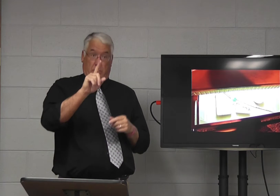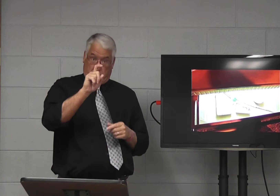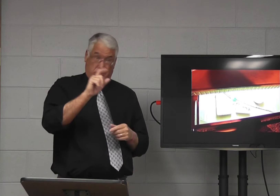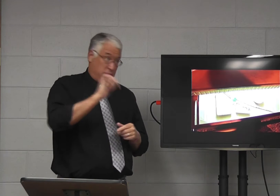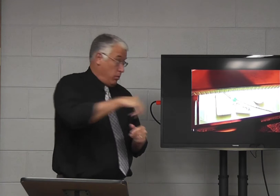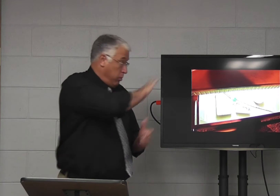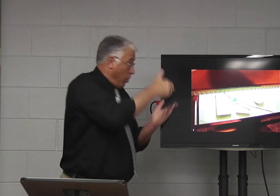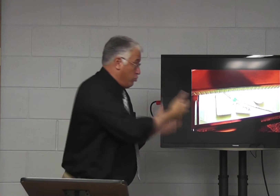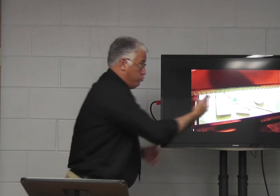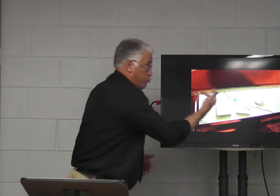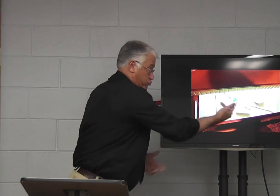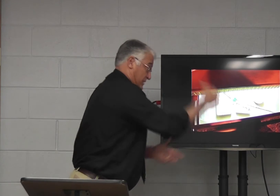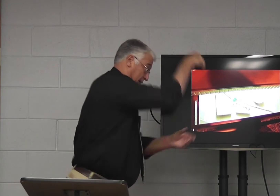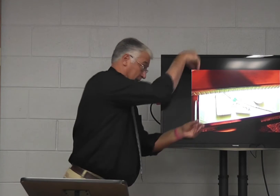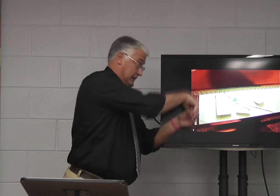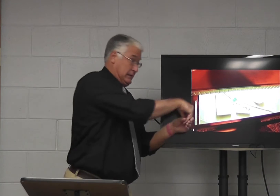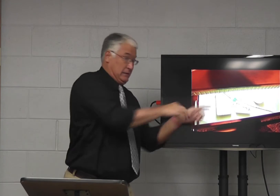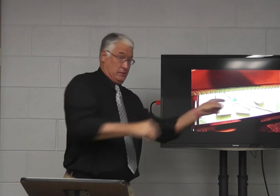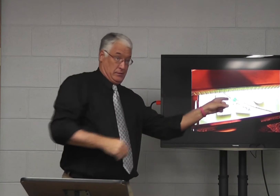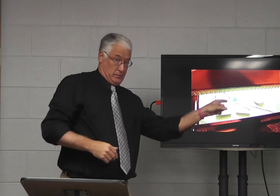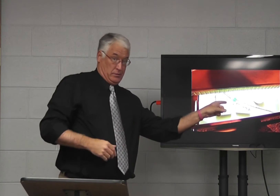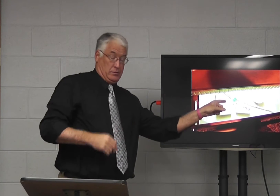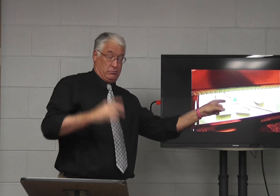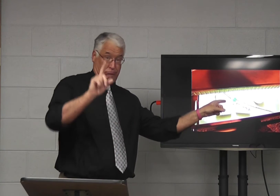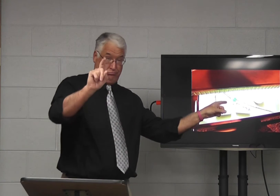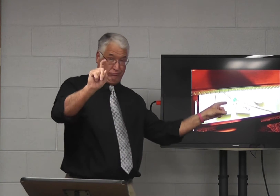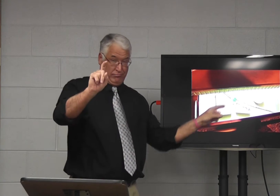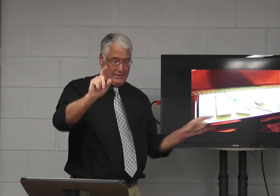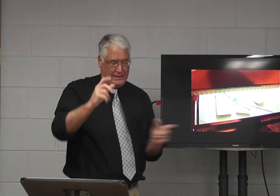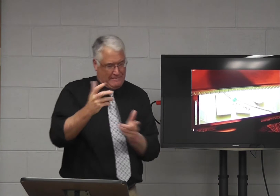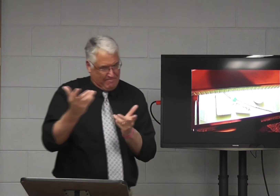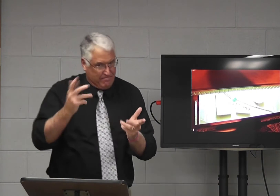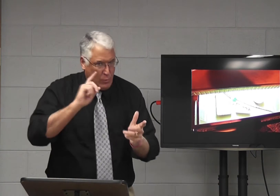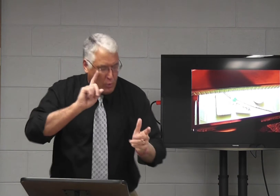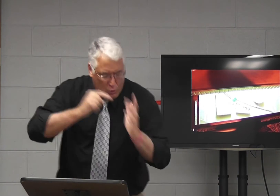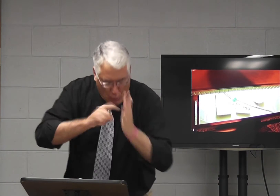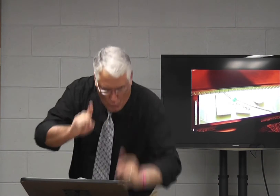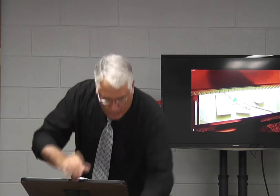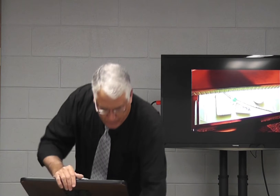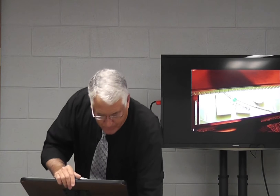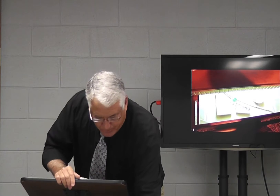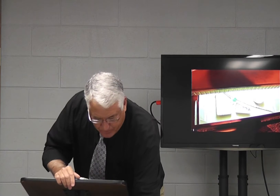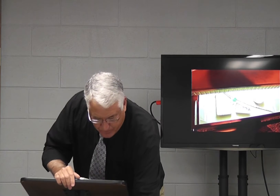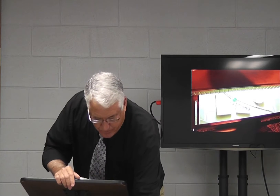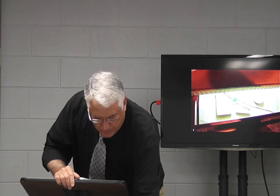So understanding that all these three items inside the ark